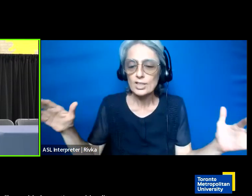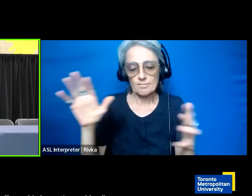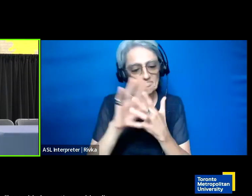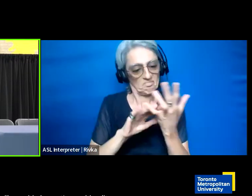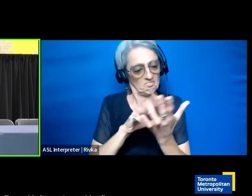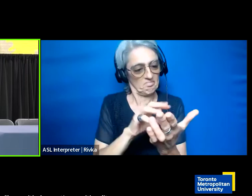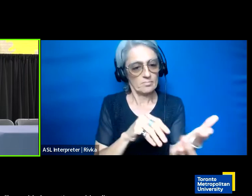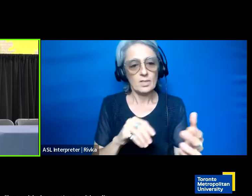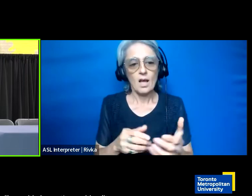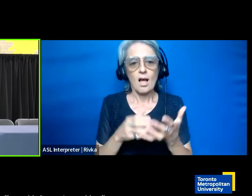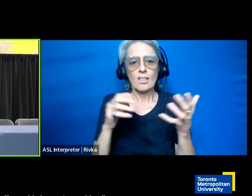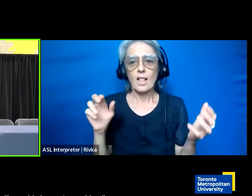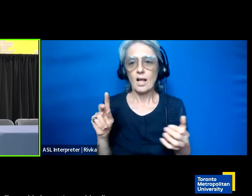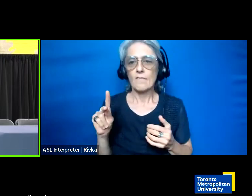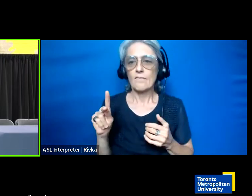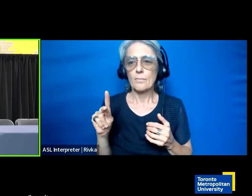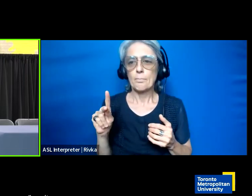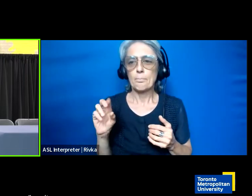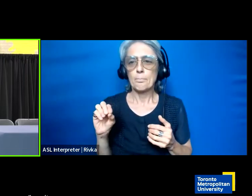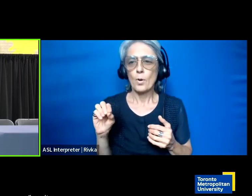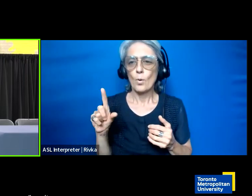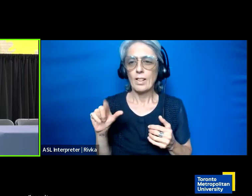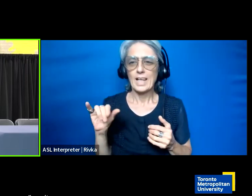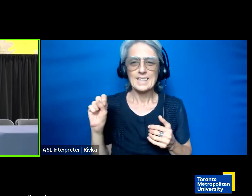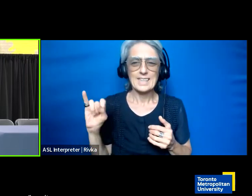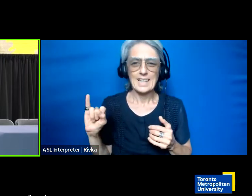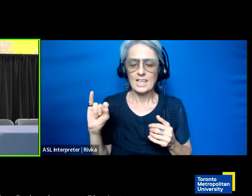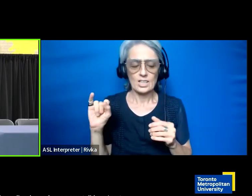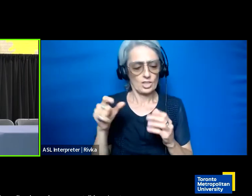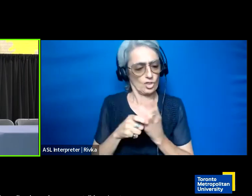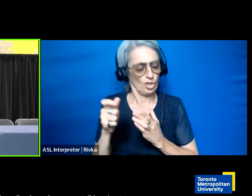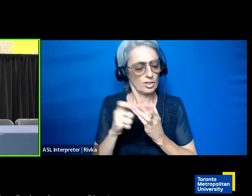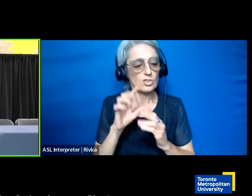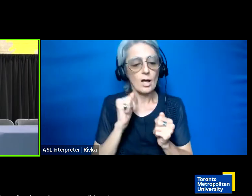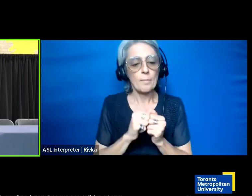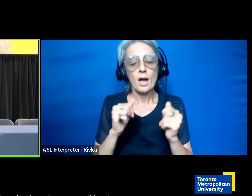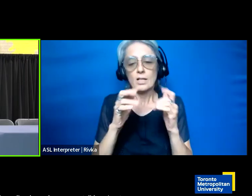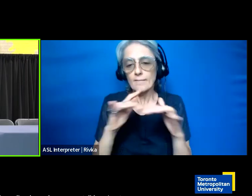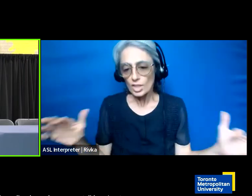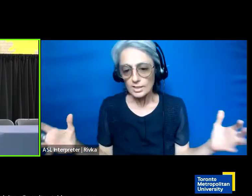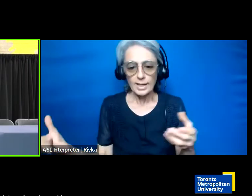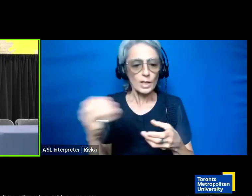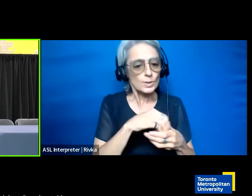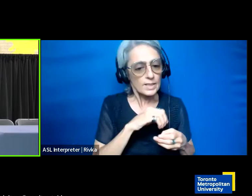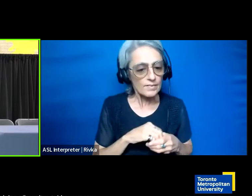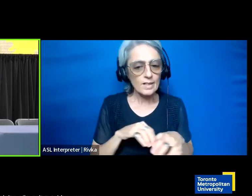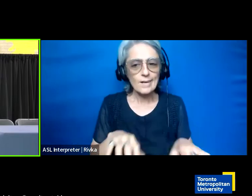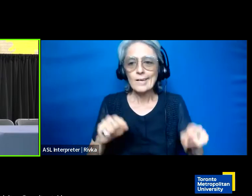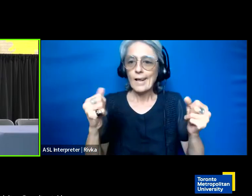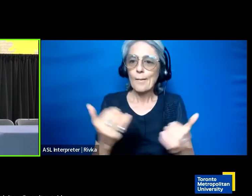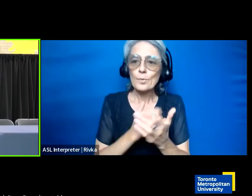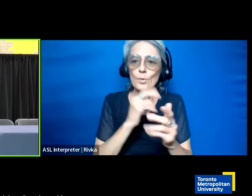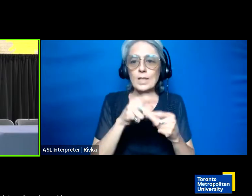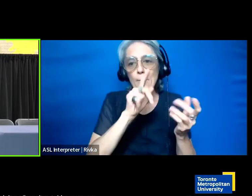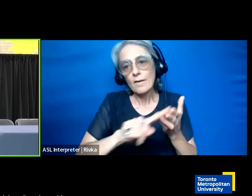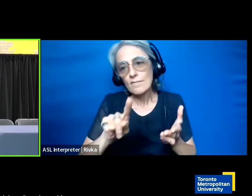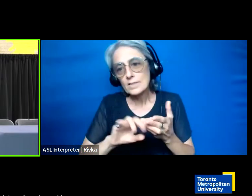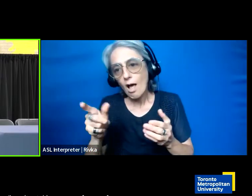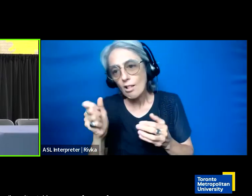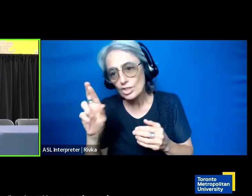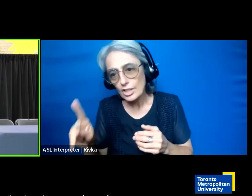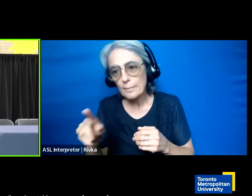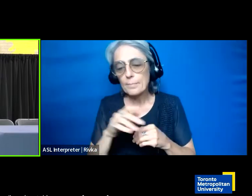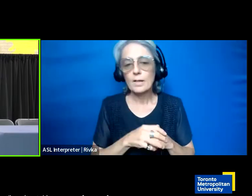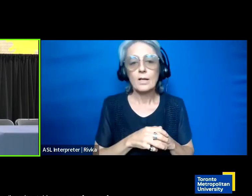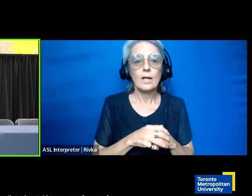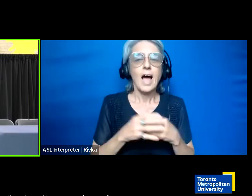policy journals are now talking about inclusivity, diversity, taking up new forms of scholarship. So I guess my question is